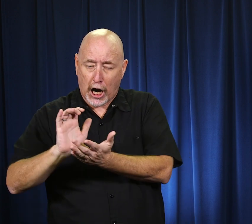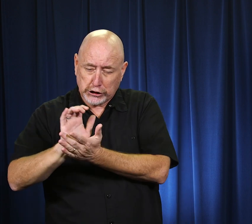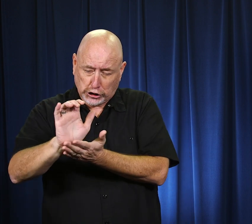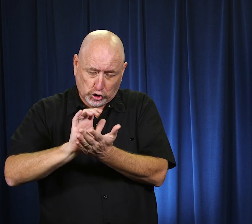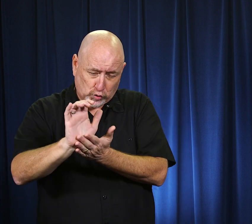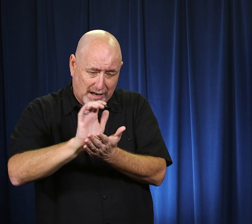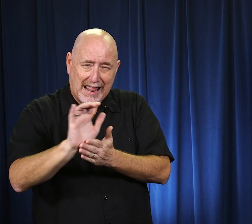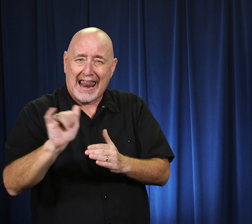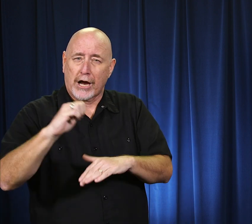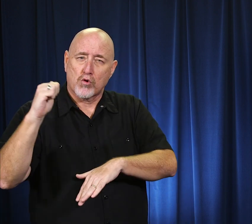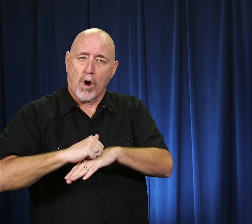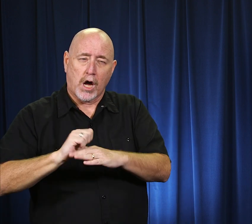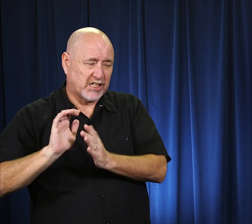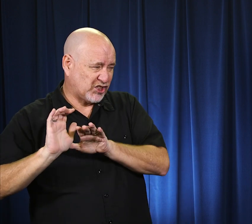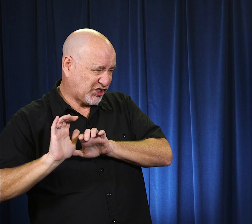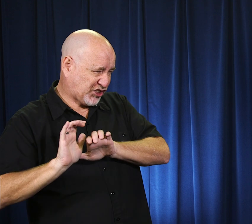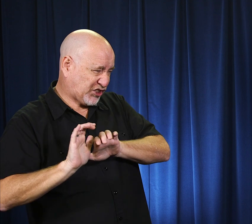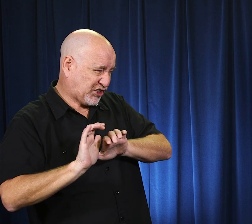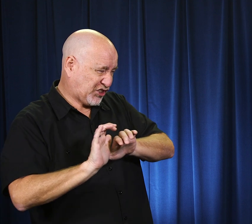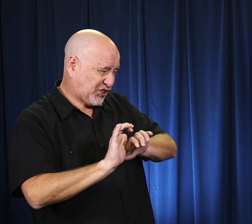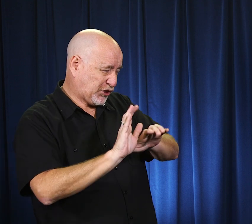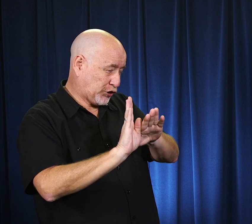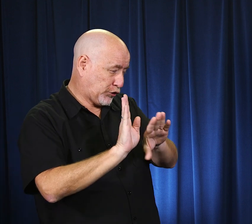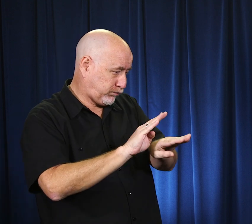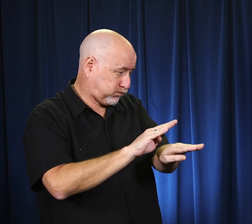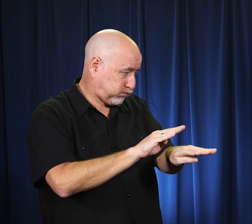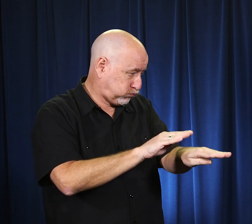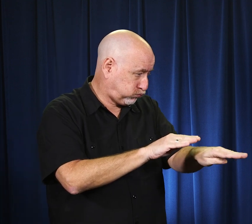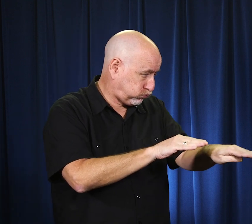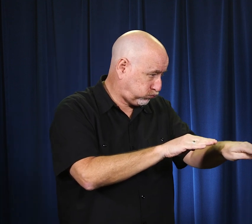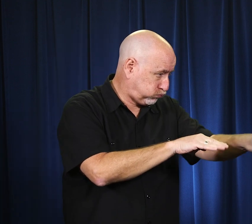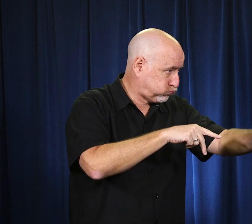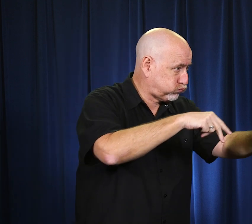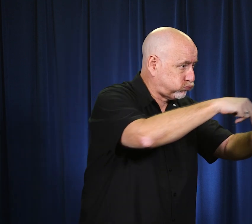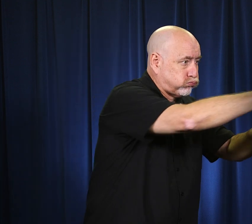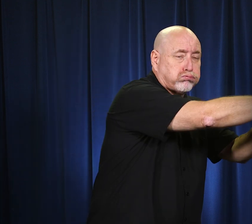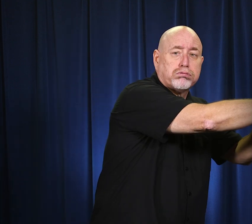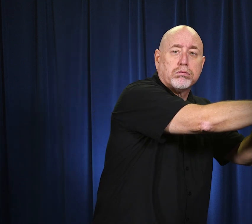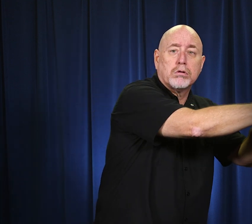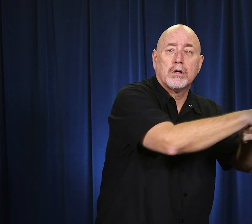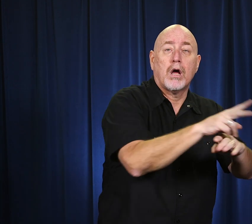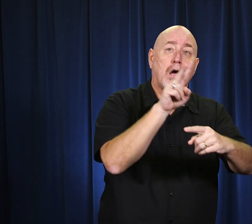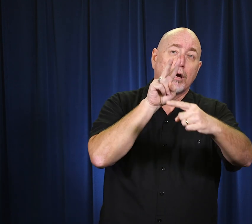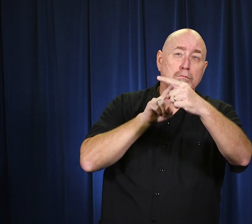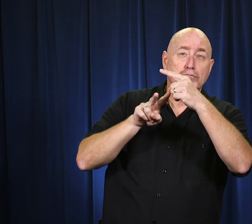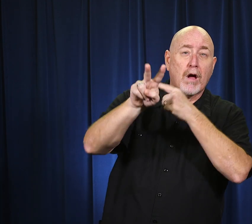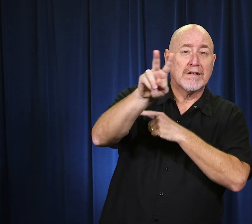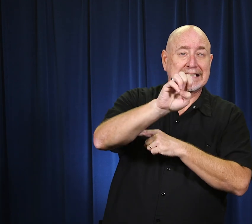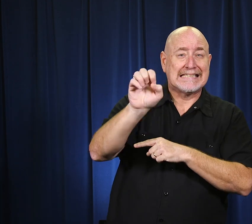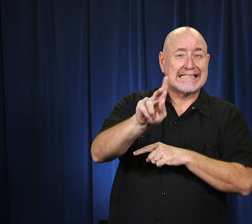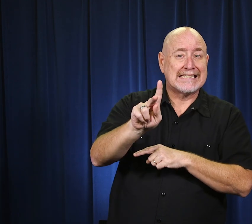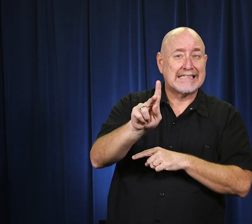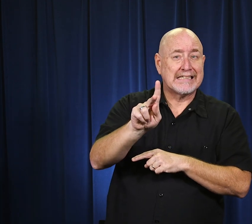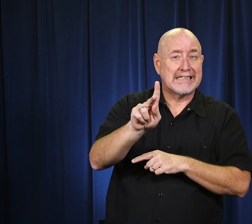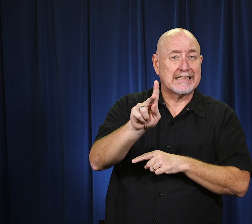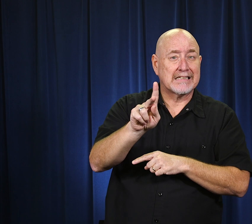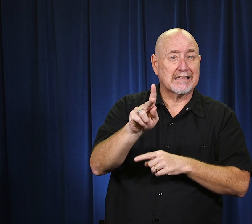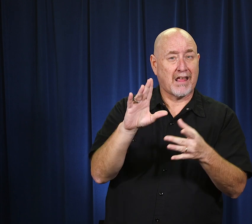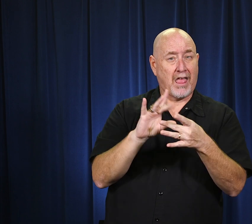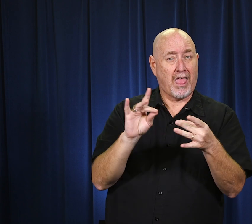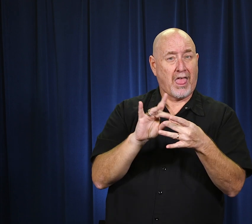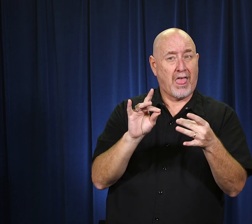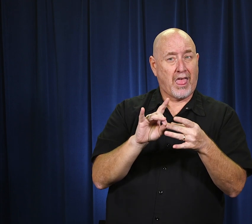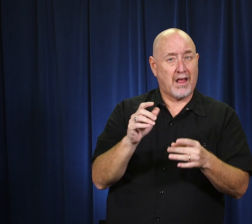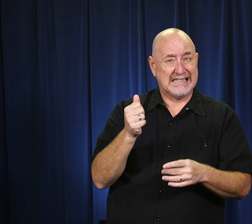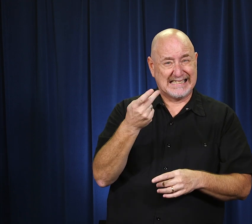scraped Tyre clean like a rock, and dumped it into the Mediterranean Sea. The prophecy that Ezekiel